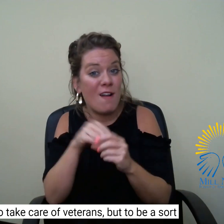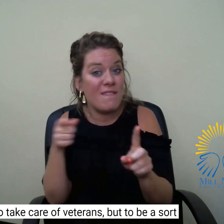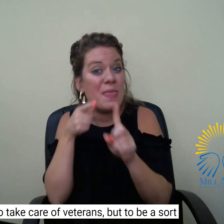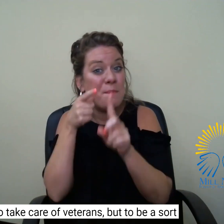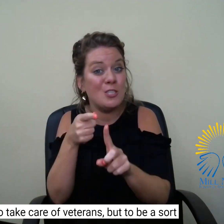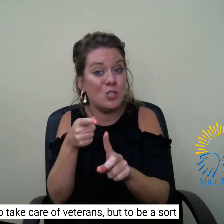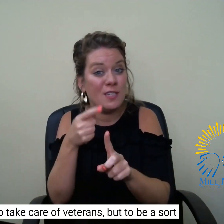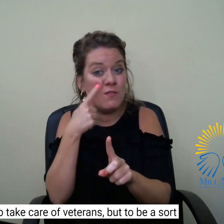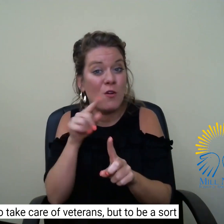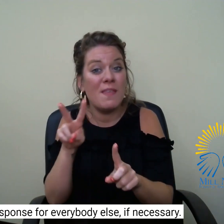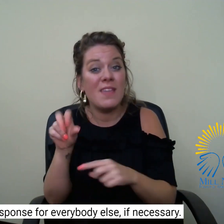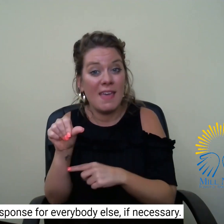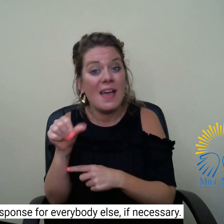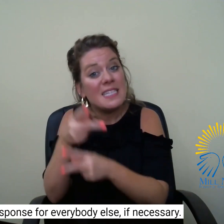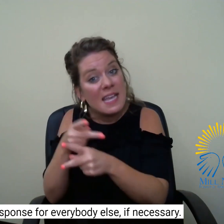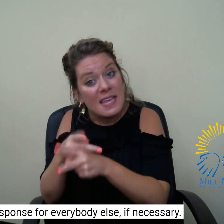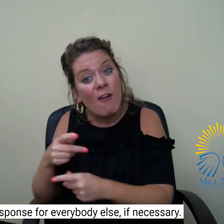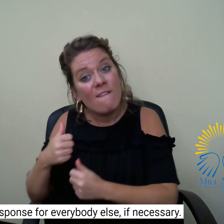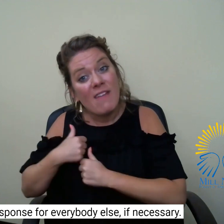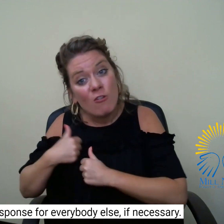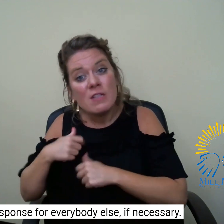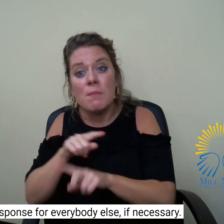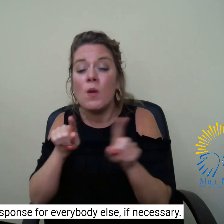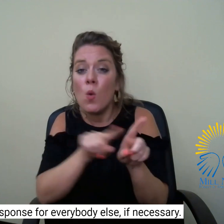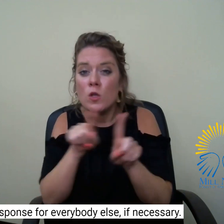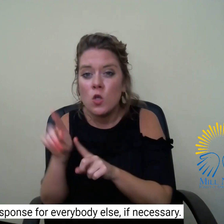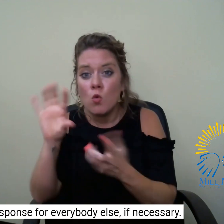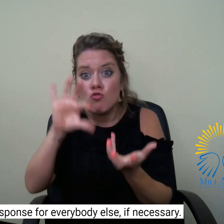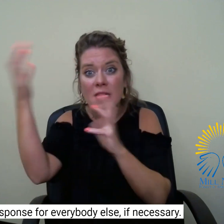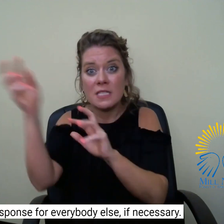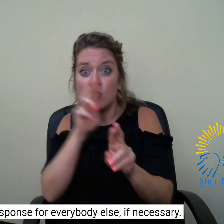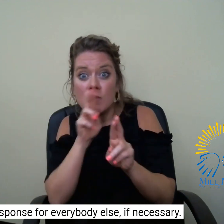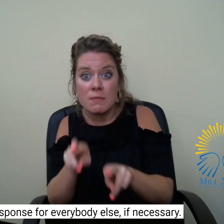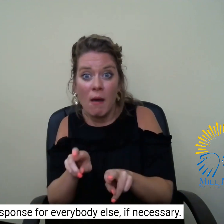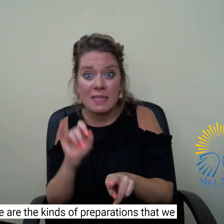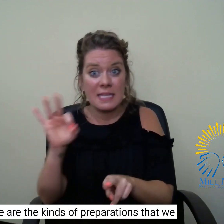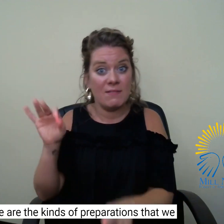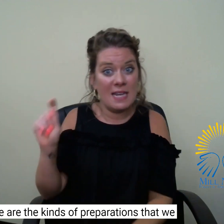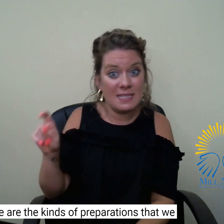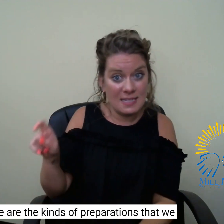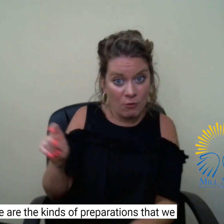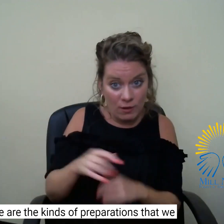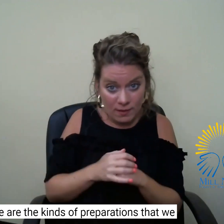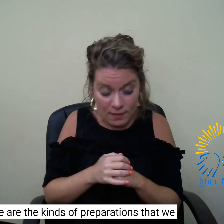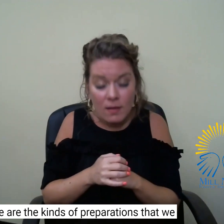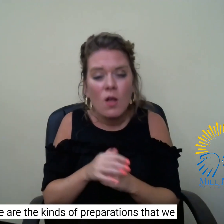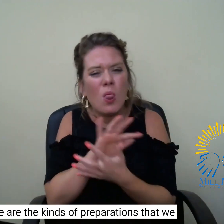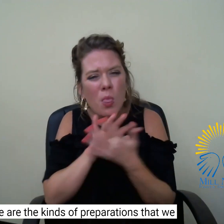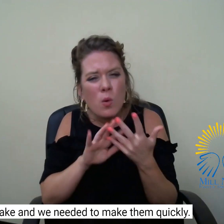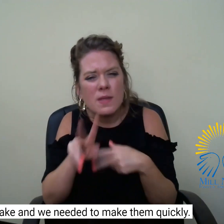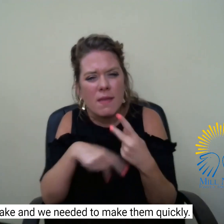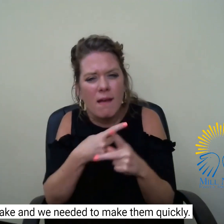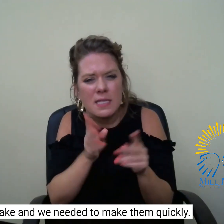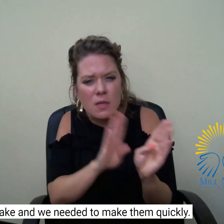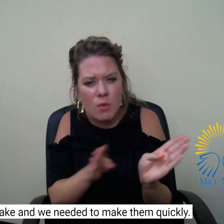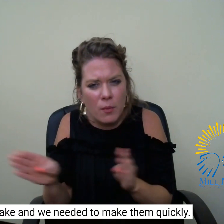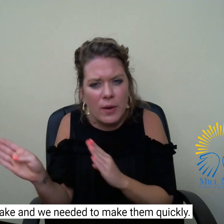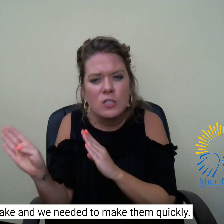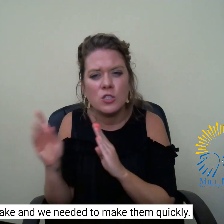but to be a sort of crisis response for everybody else if necessary. And those are the kinds of preparations that we needed to make, and we needed to